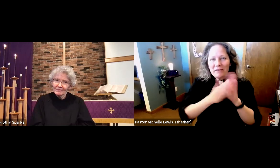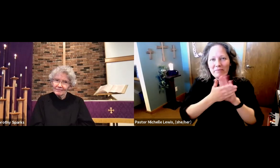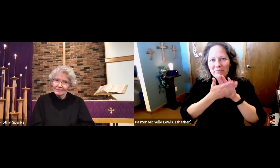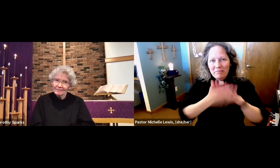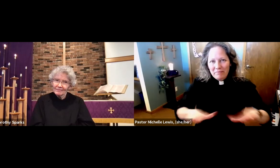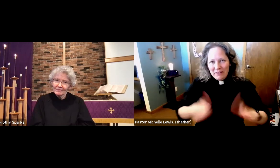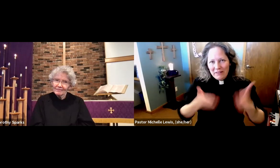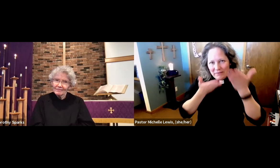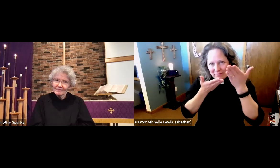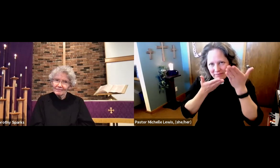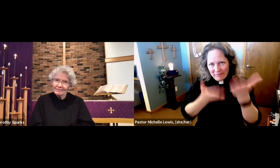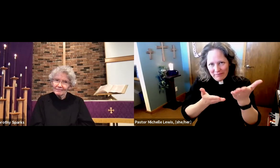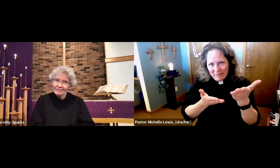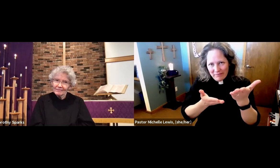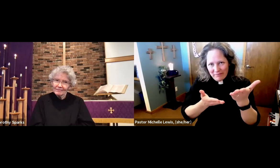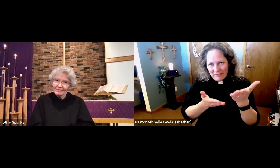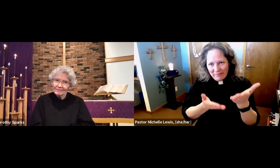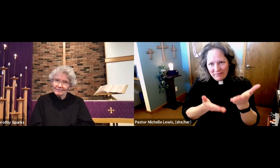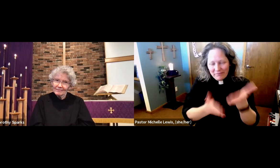and give you peace.